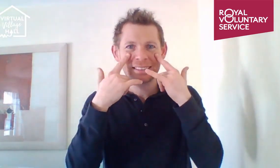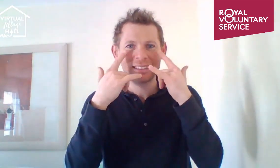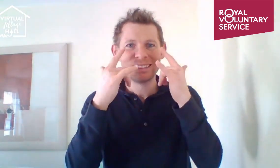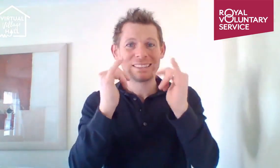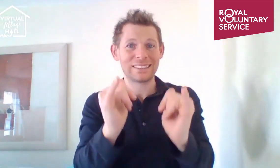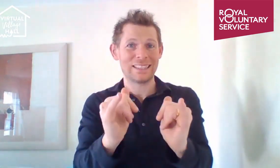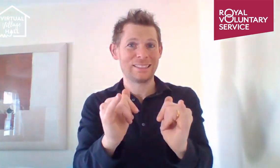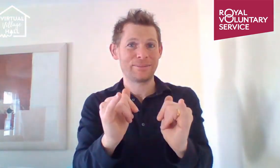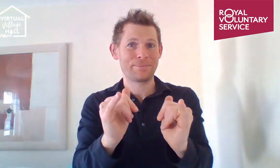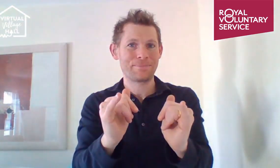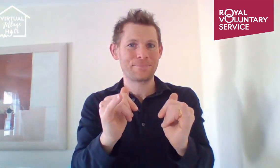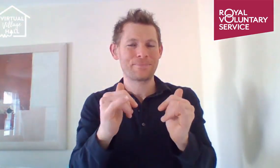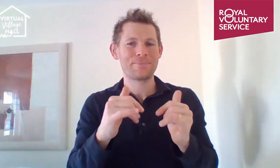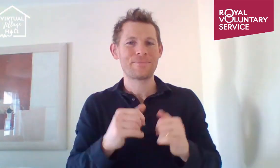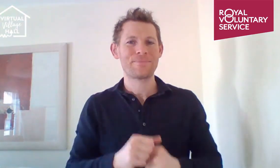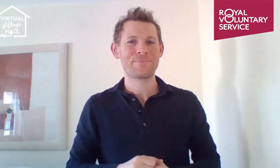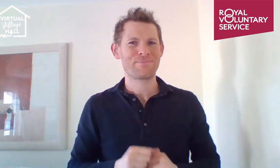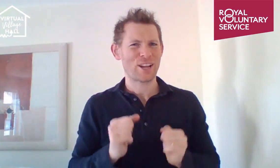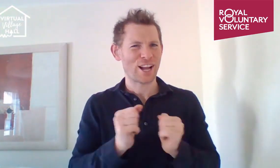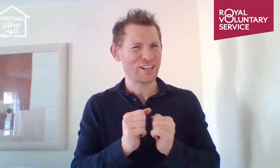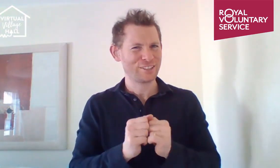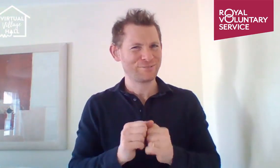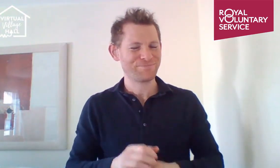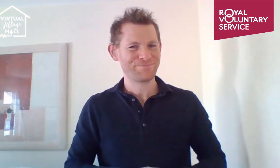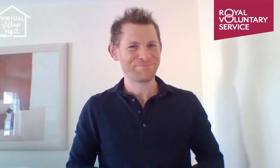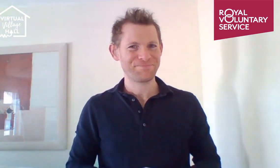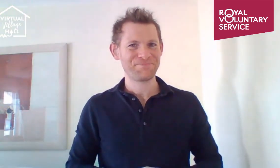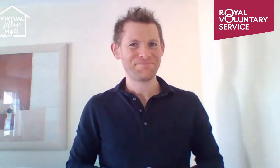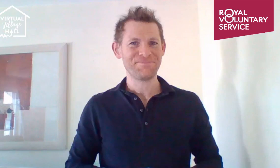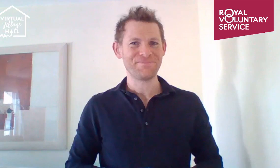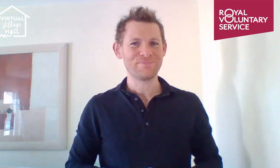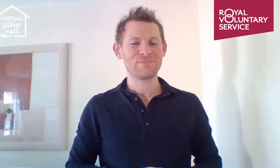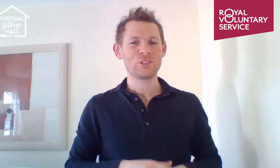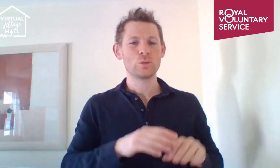for test. It's a hard one.